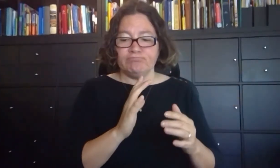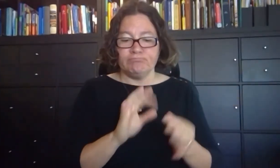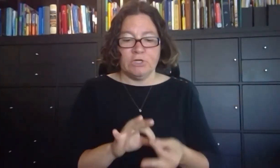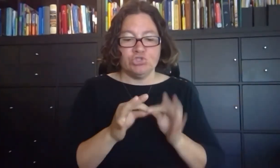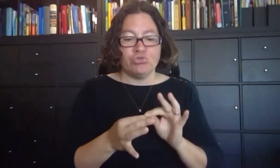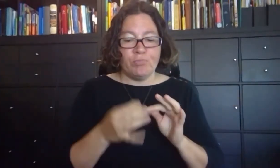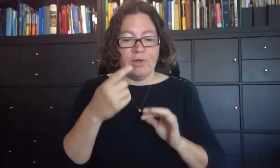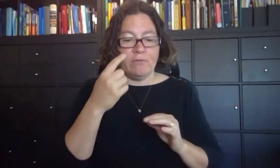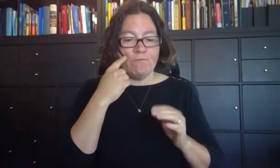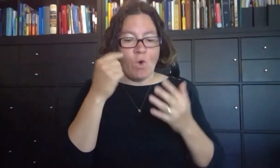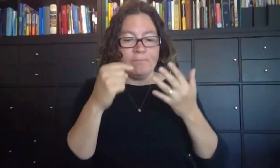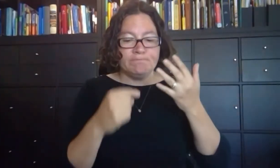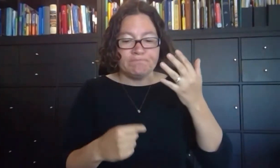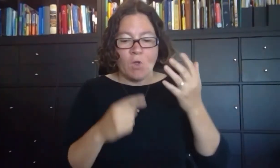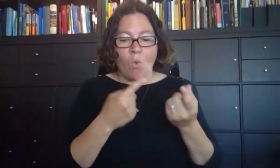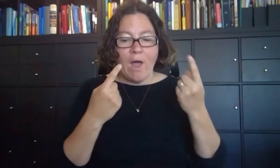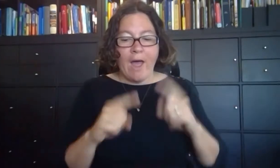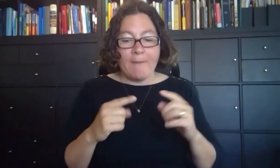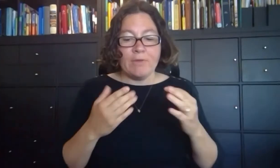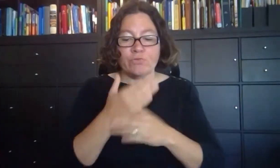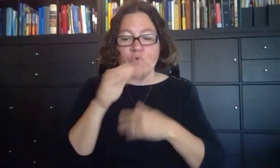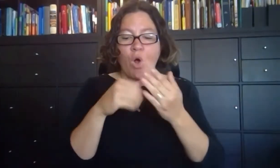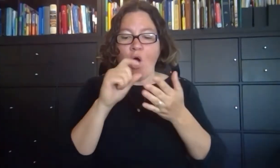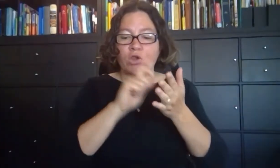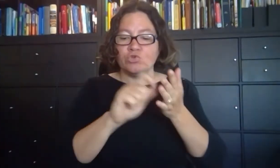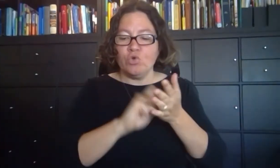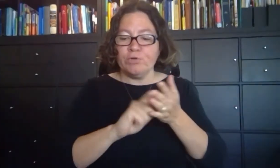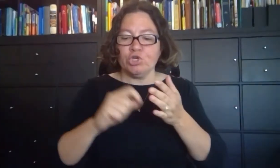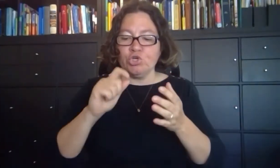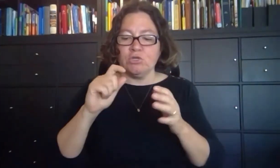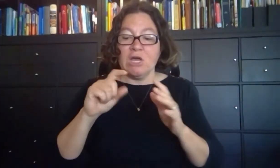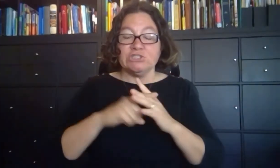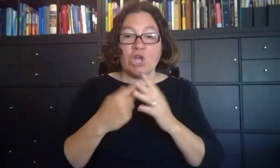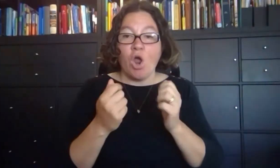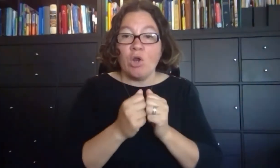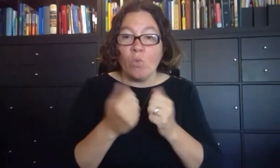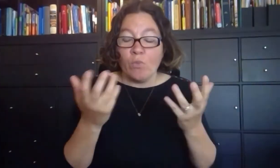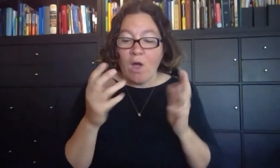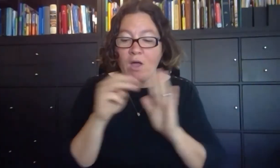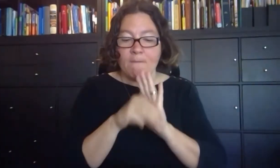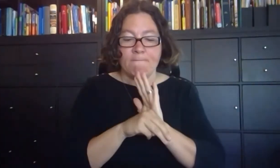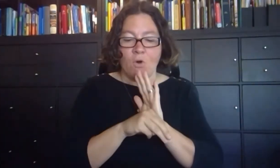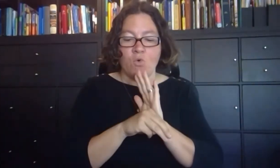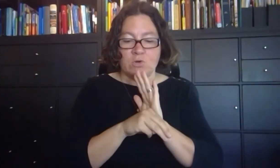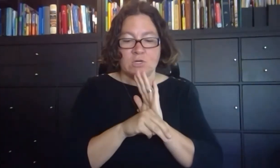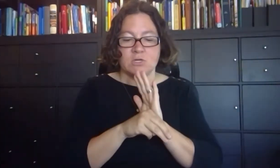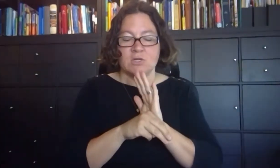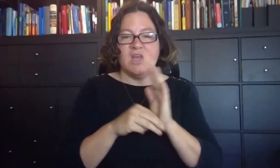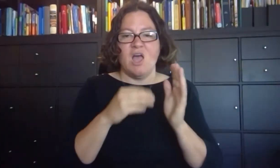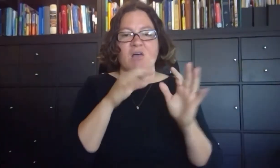Then Jesus interpreted for them the things written about the Christ in the scriptures, starting with